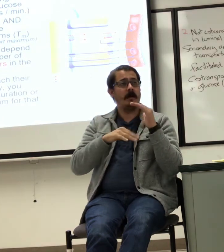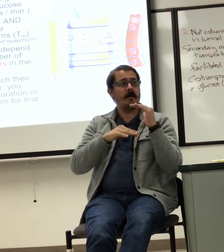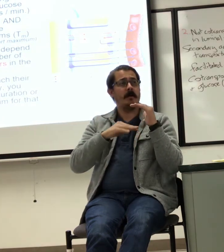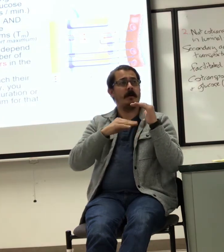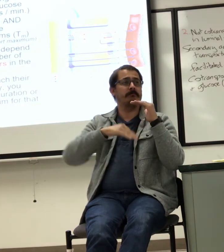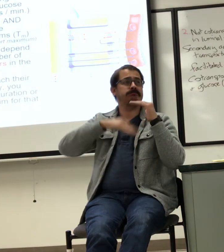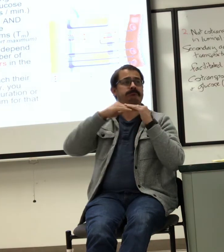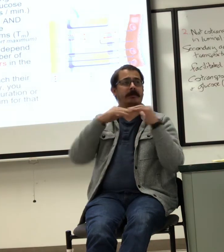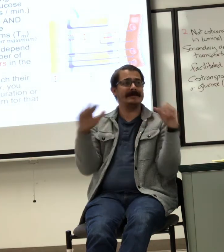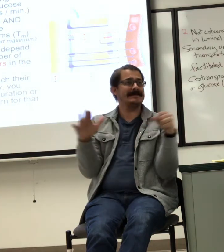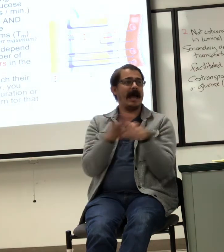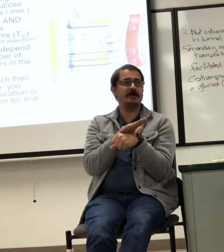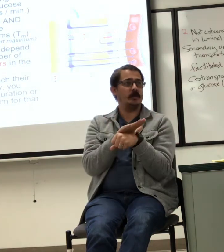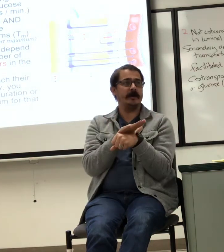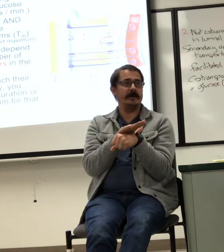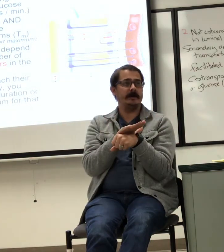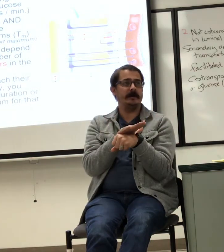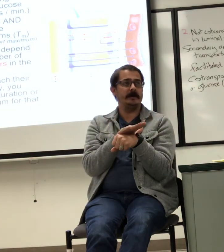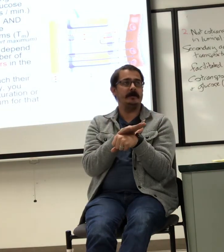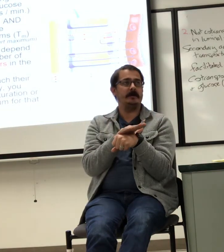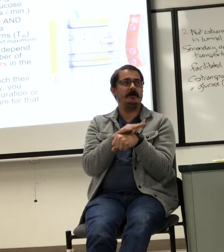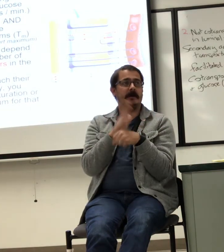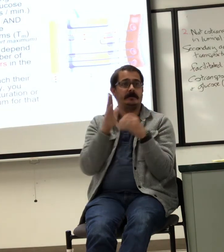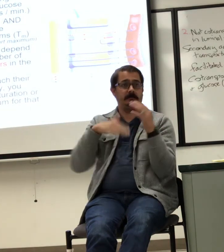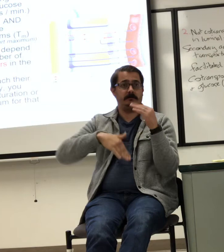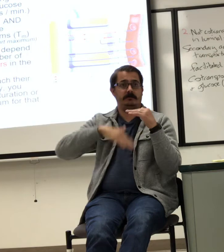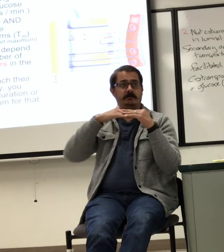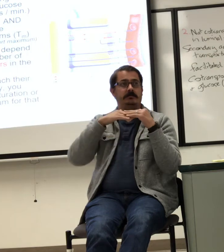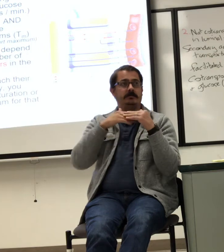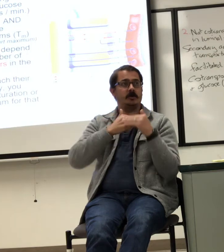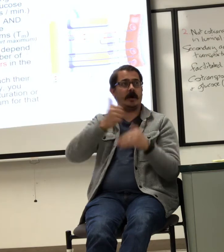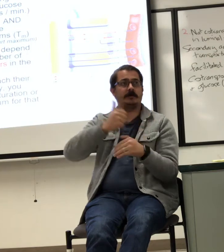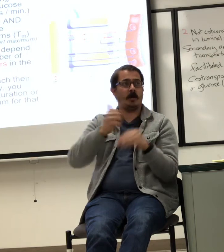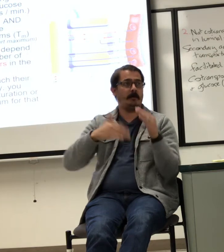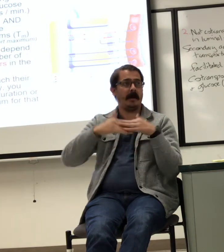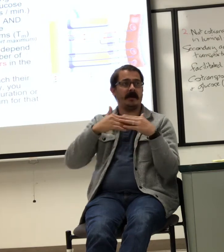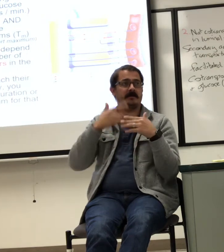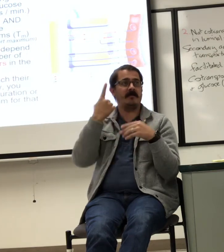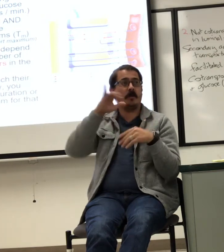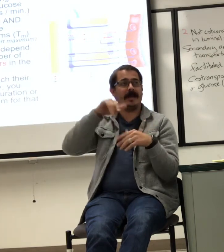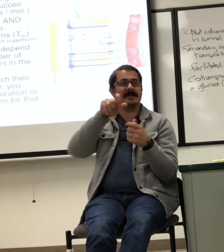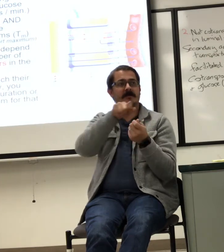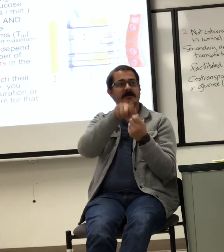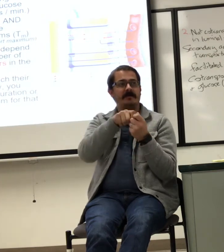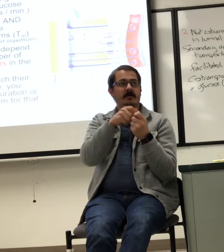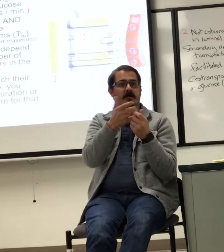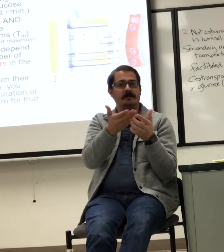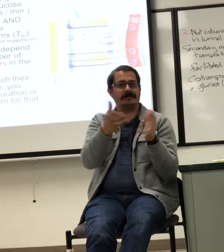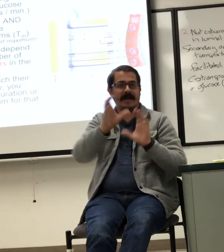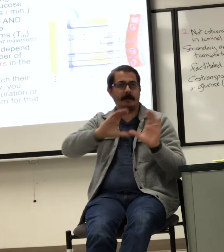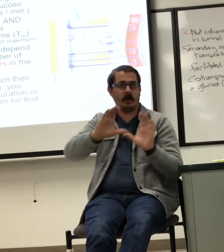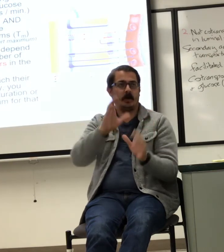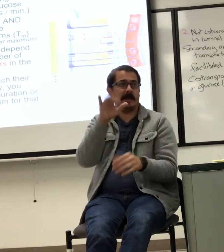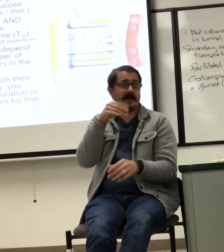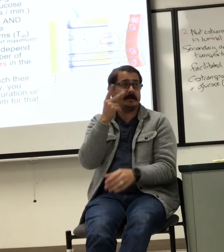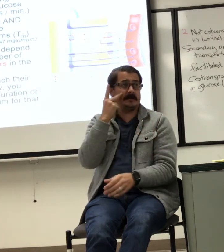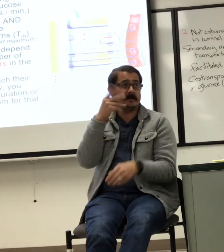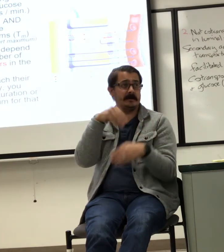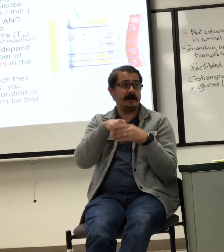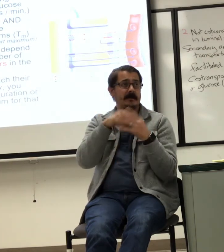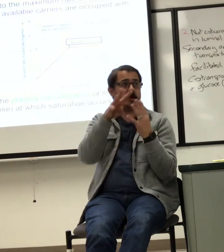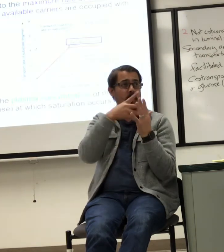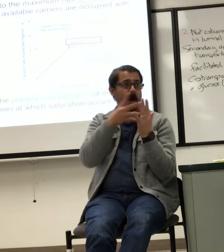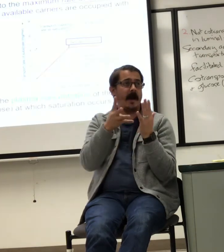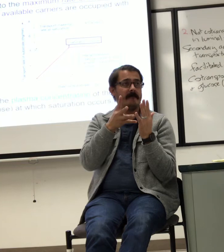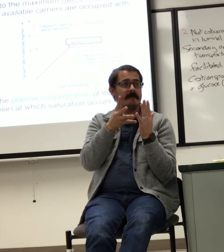you've saturated and you've reached saturation or transport maximum for that particular substance. And that can be seen in graph